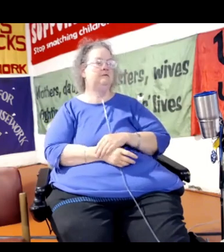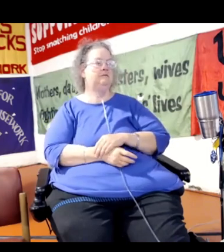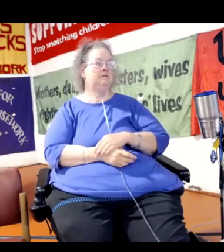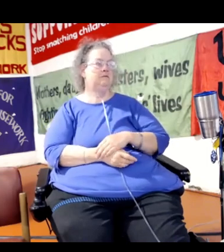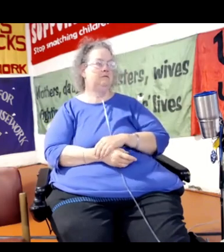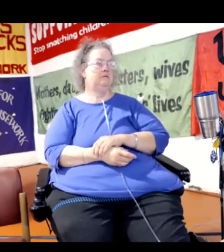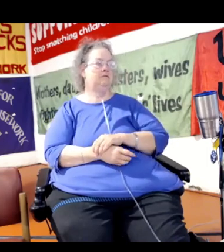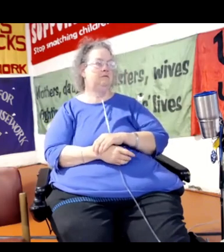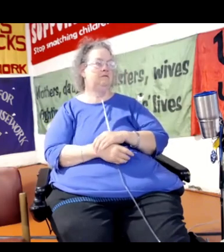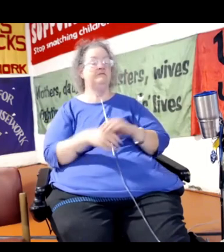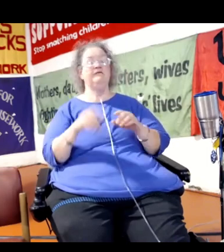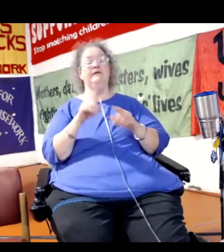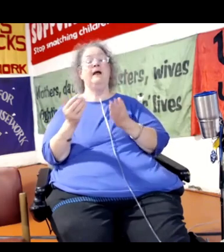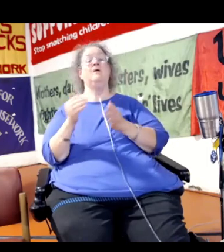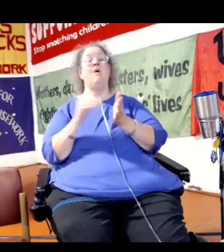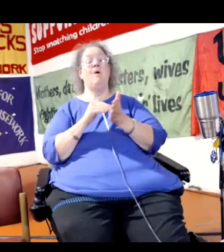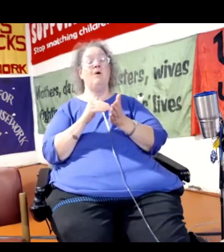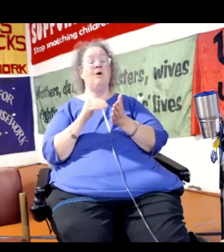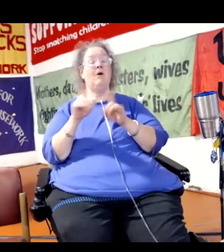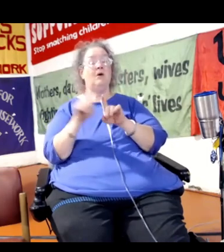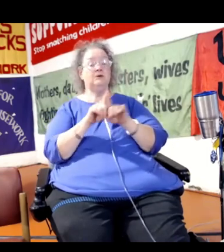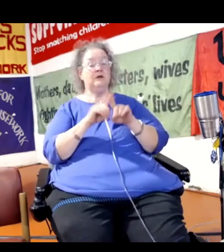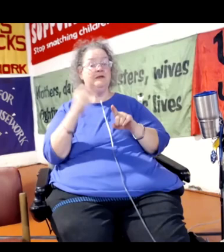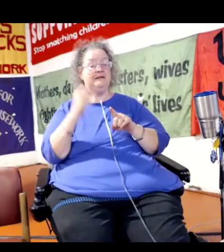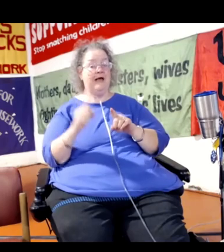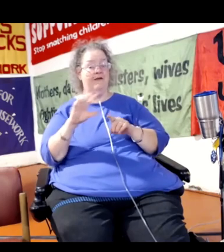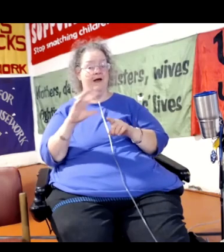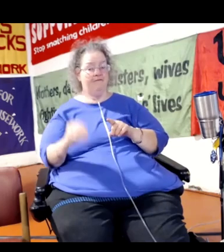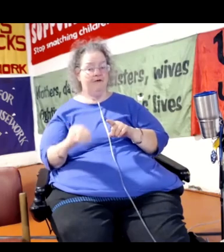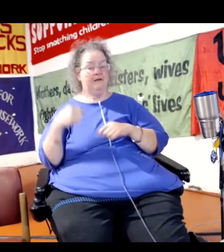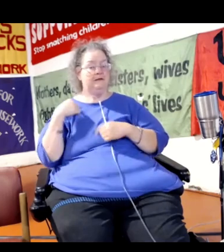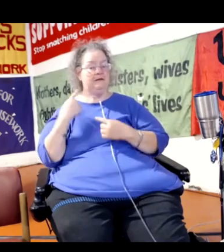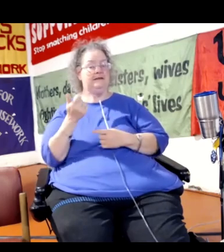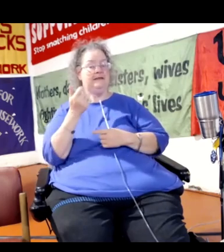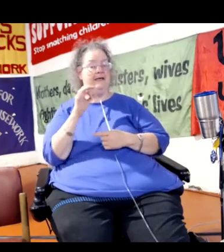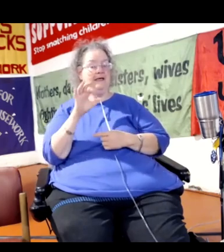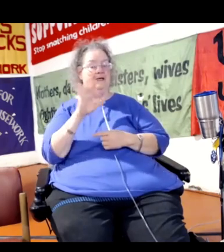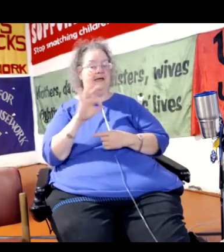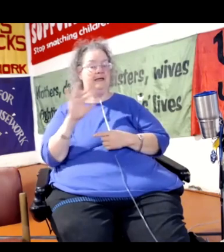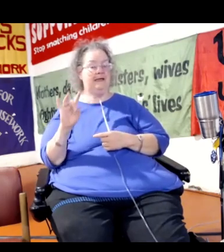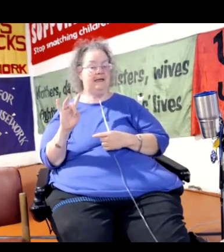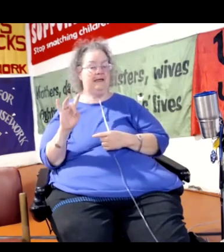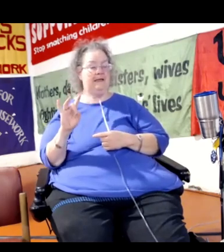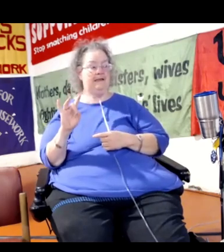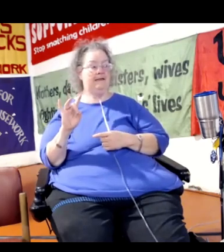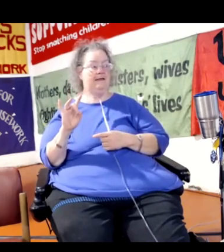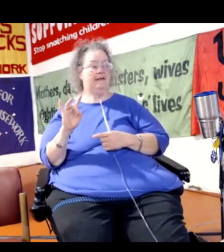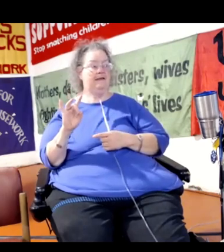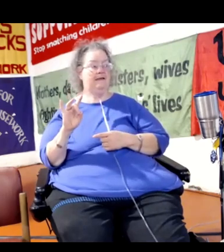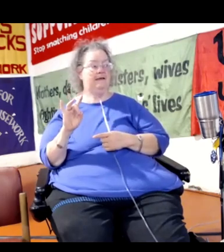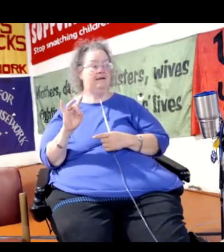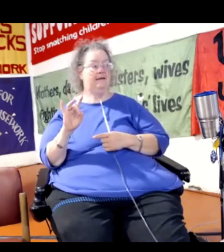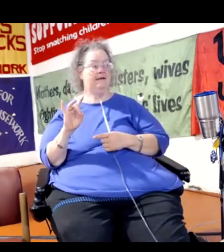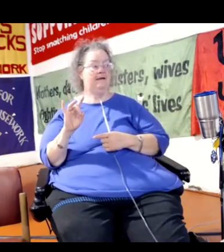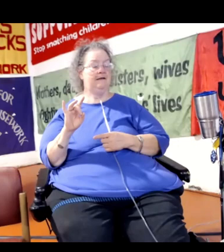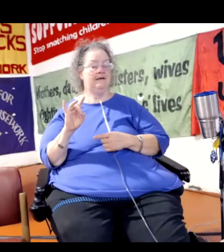And again, in South Africa, since 1998, that was after,